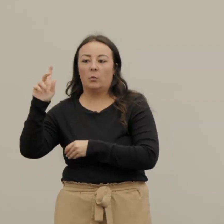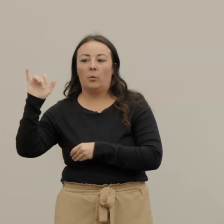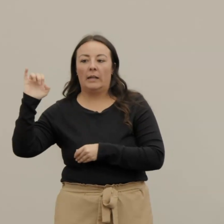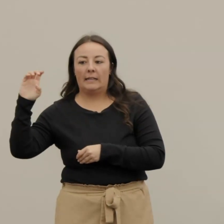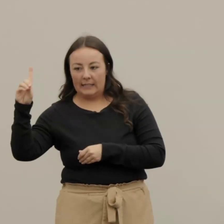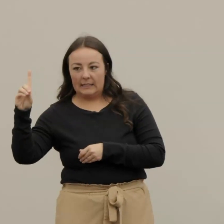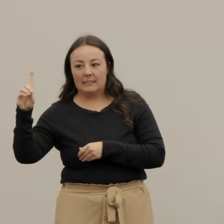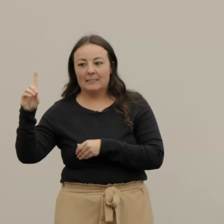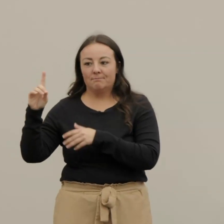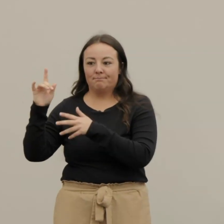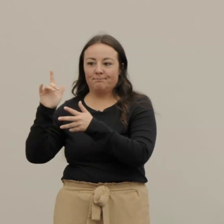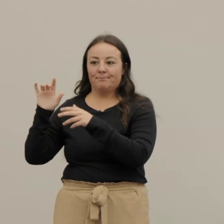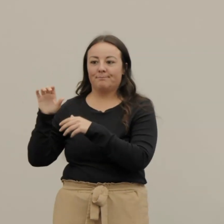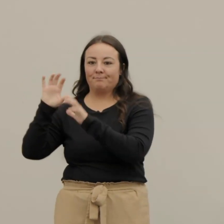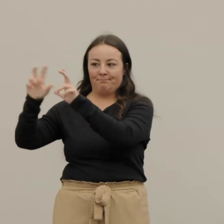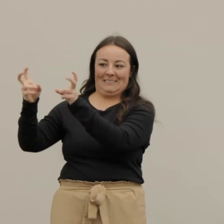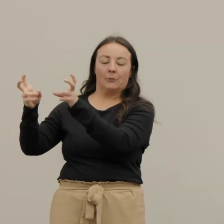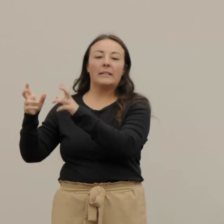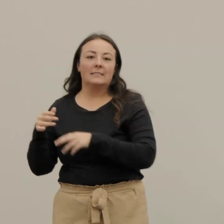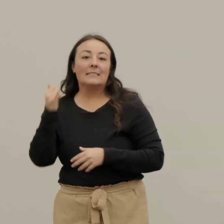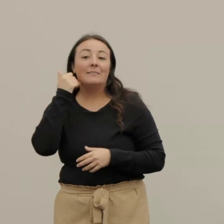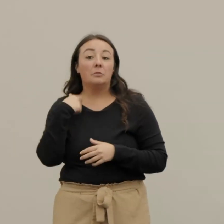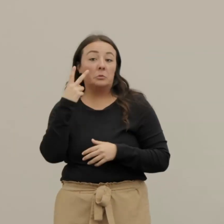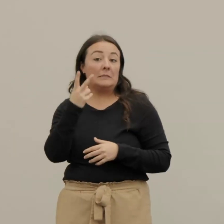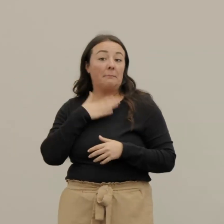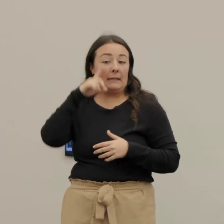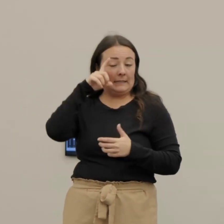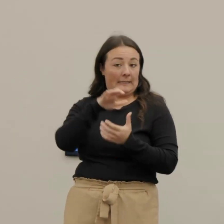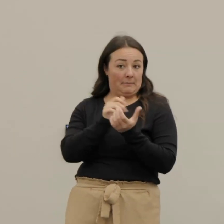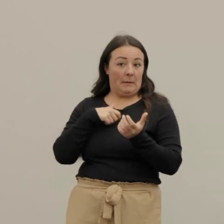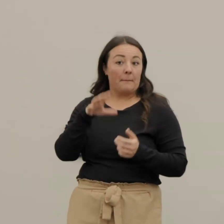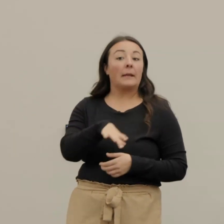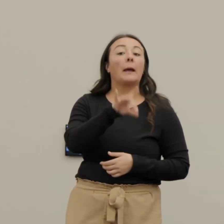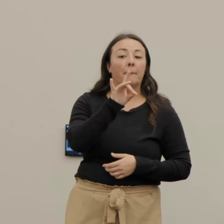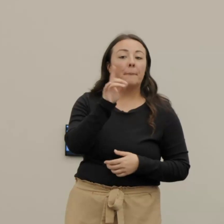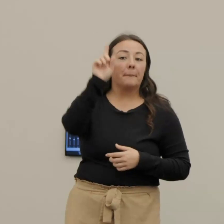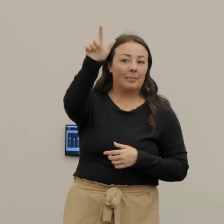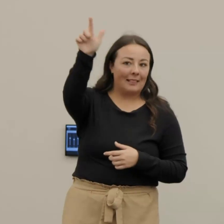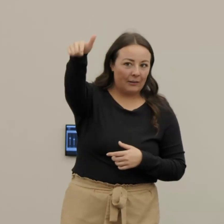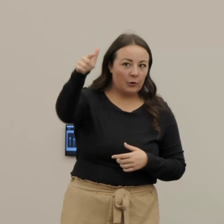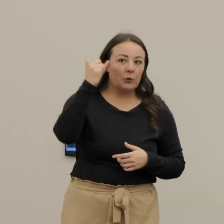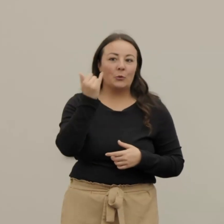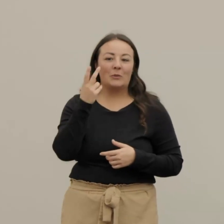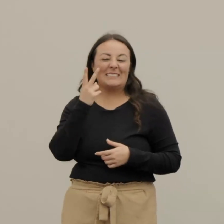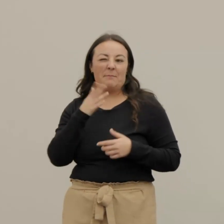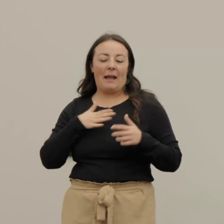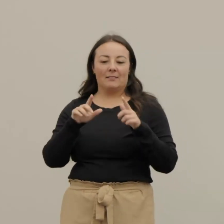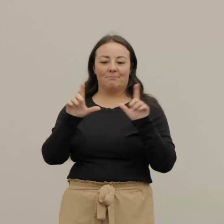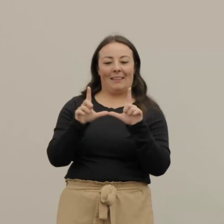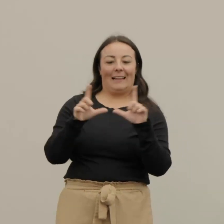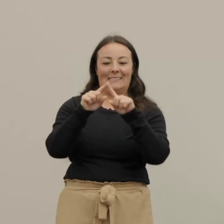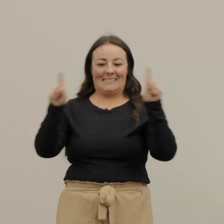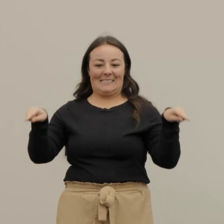up in the afternoon, you'll notice that he even gave me a G-Witch license plates on my